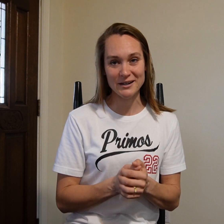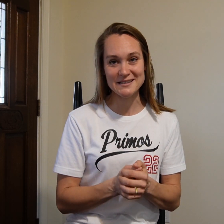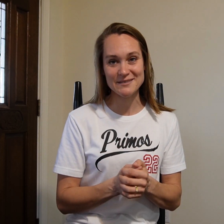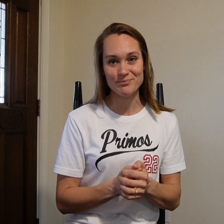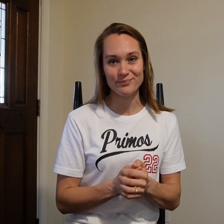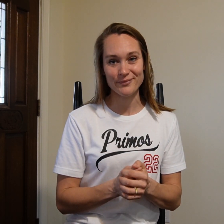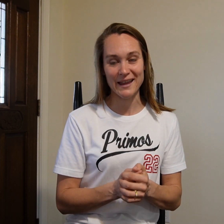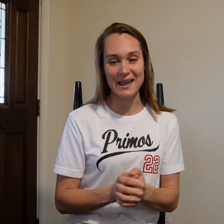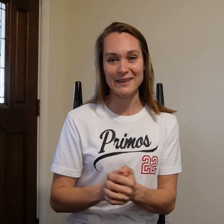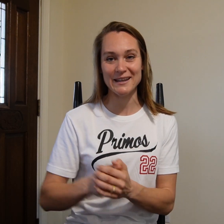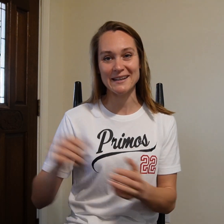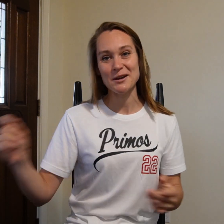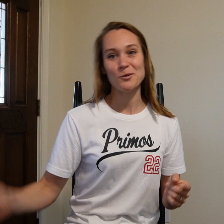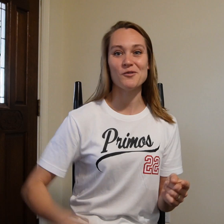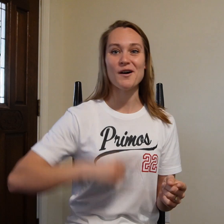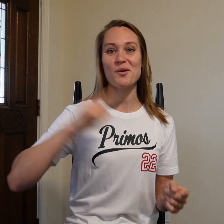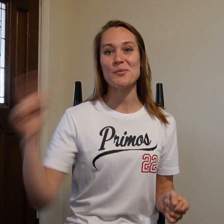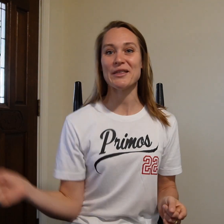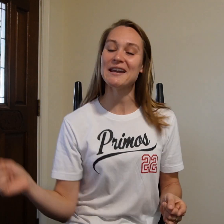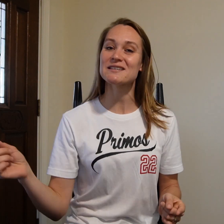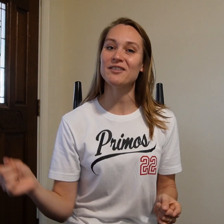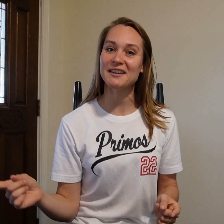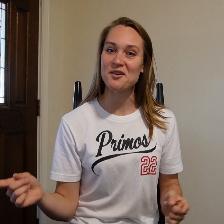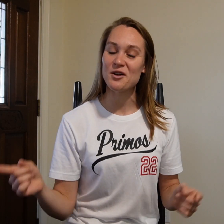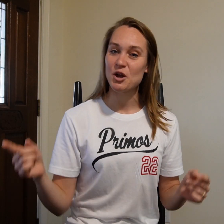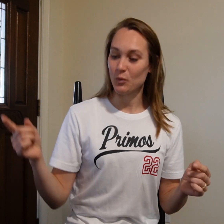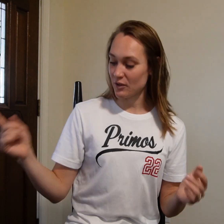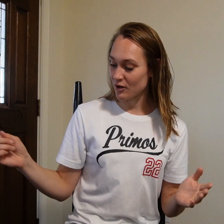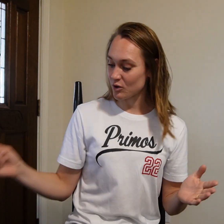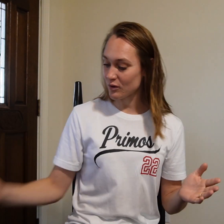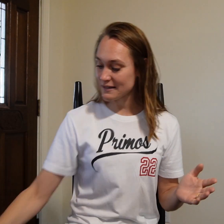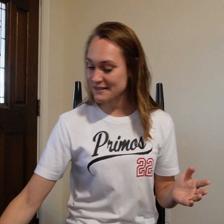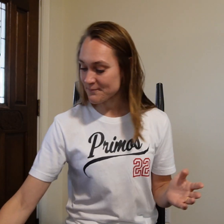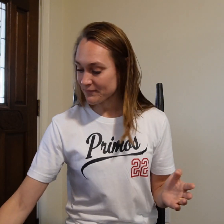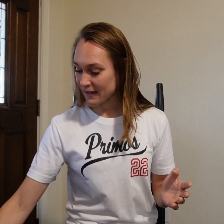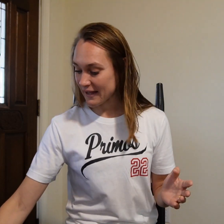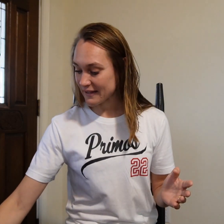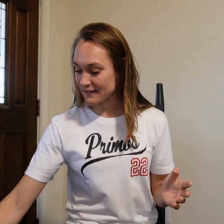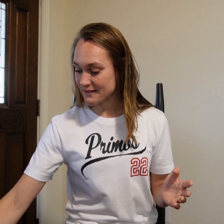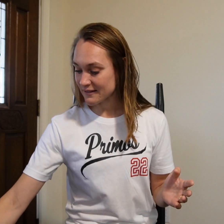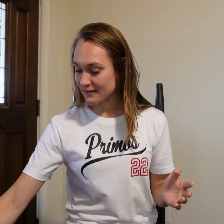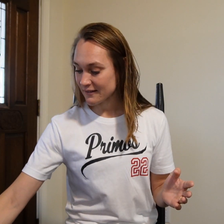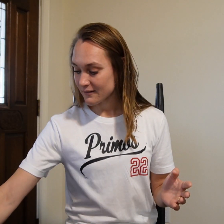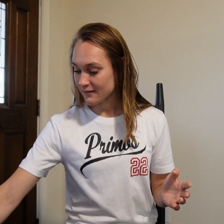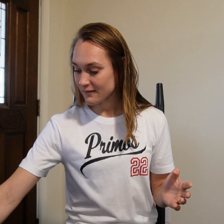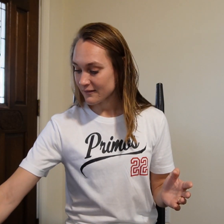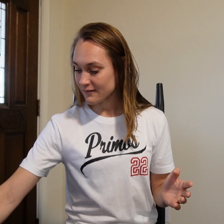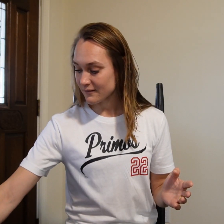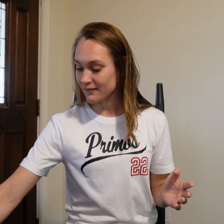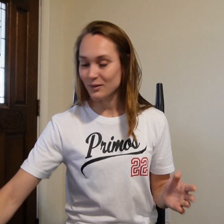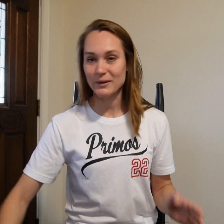pre-chorus, and then we'll follow up on the next video with our chorus and a little bit of